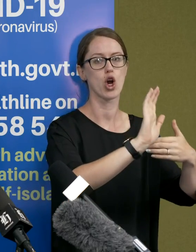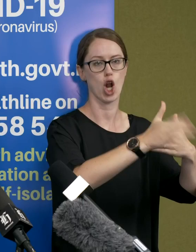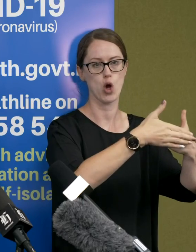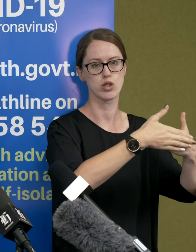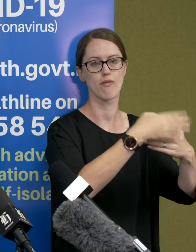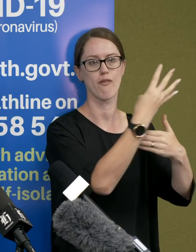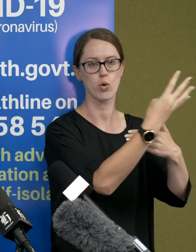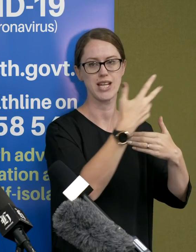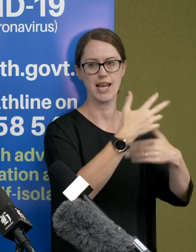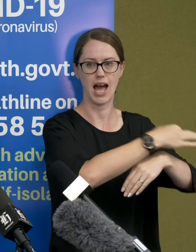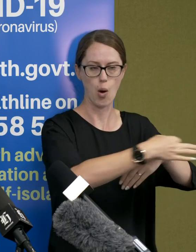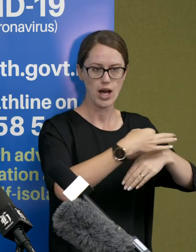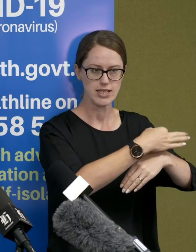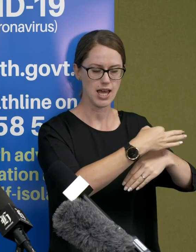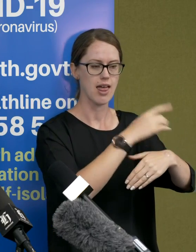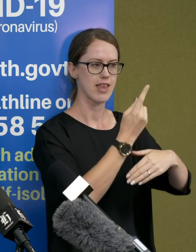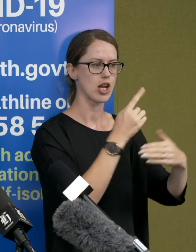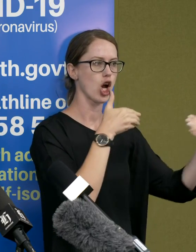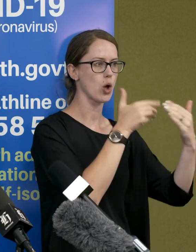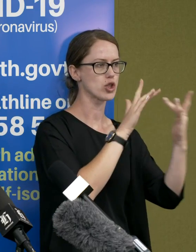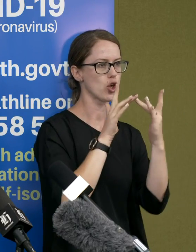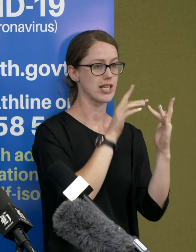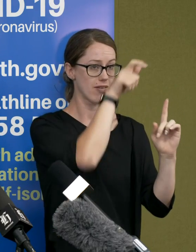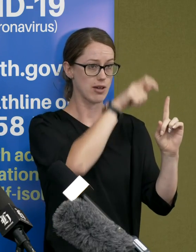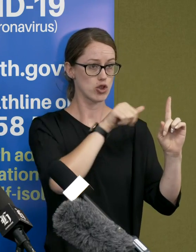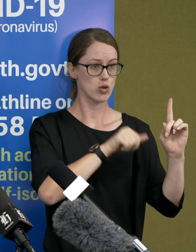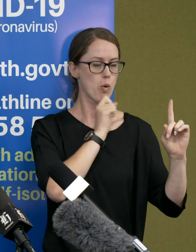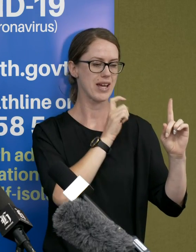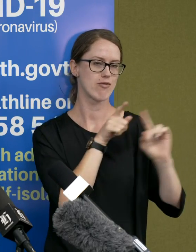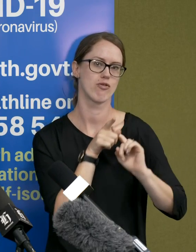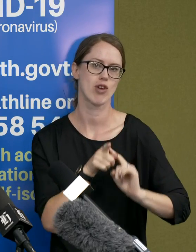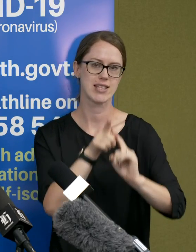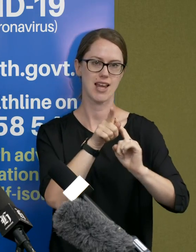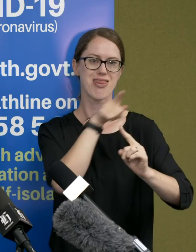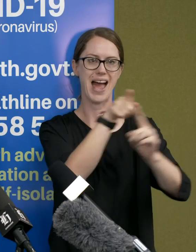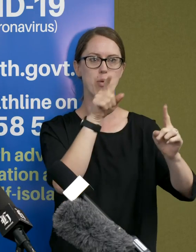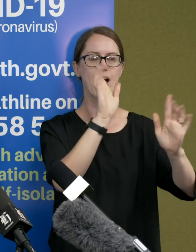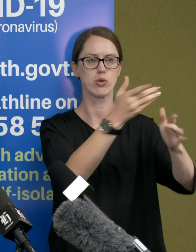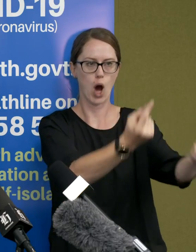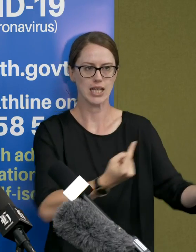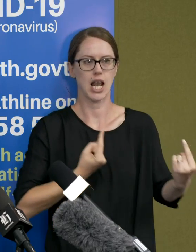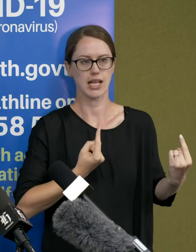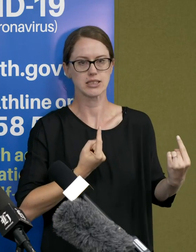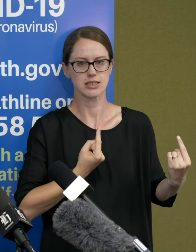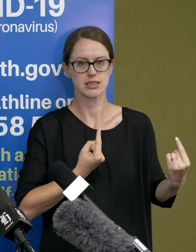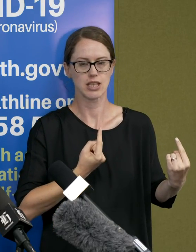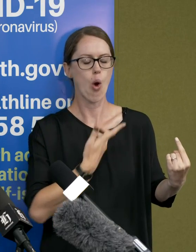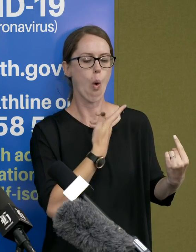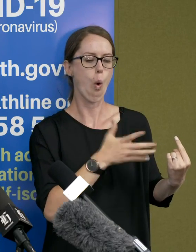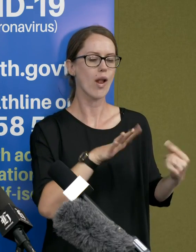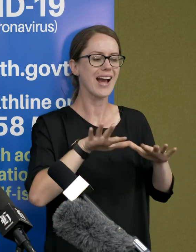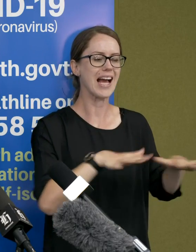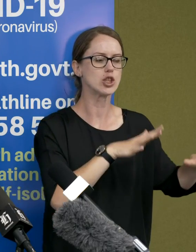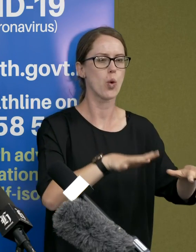the next 48 hours while close contacts are traced and put into self-isolation, and all casual